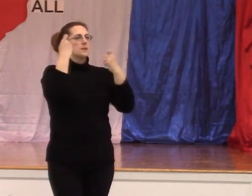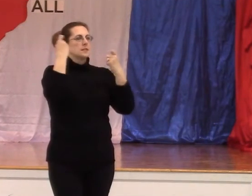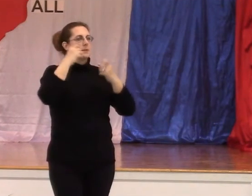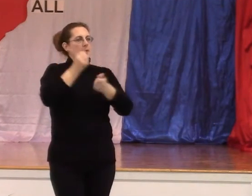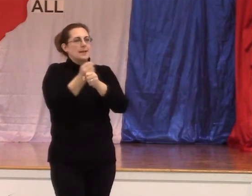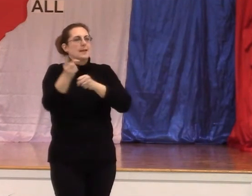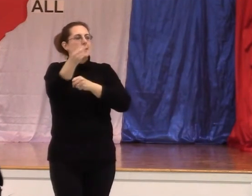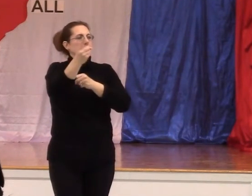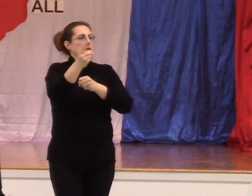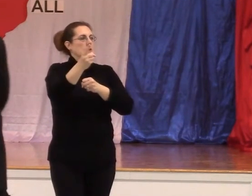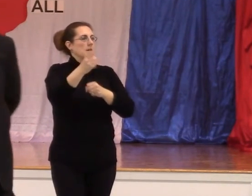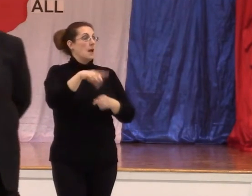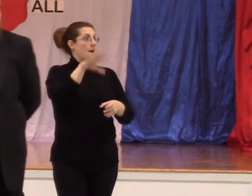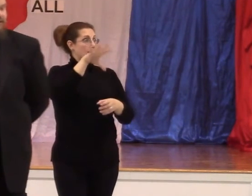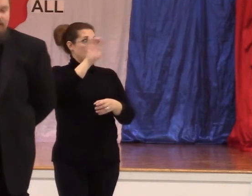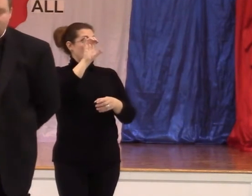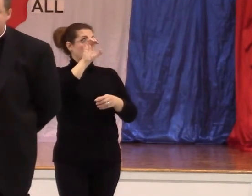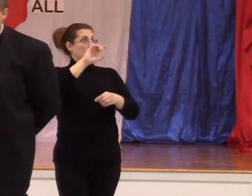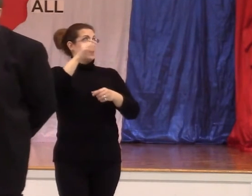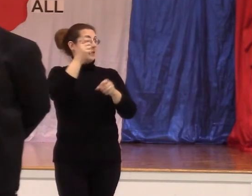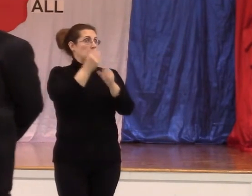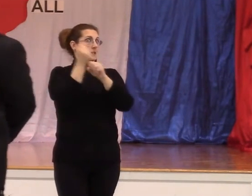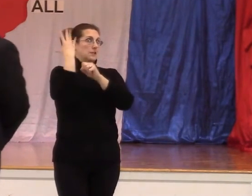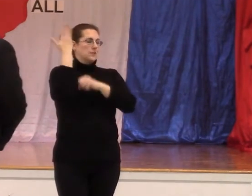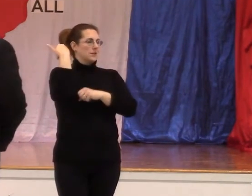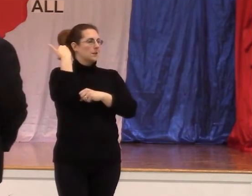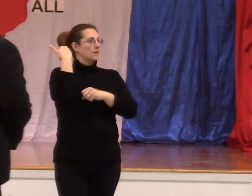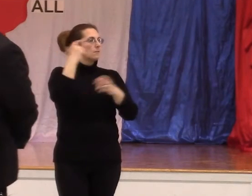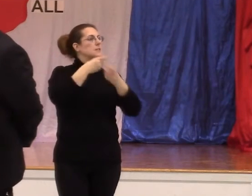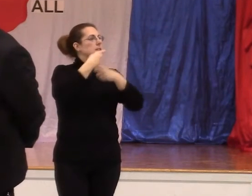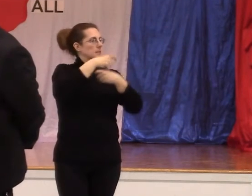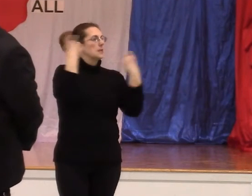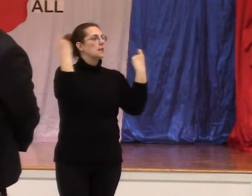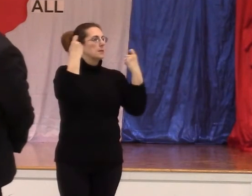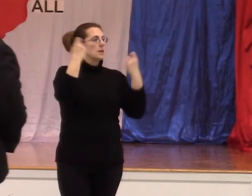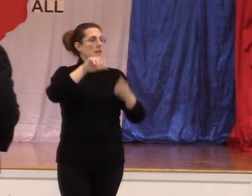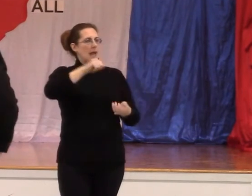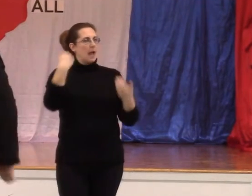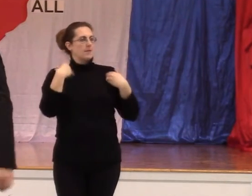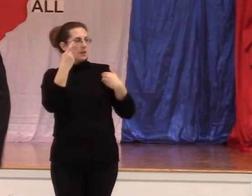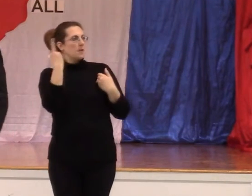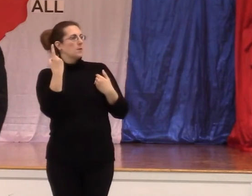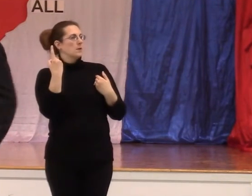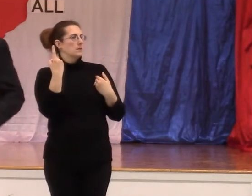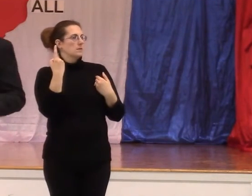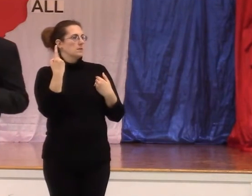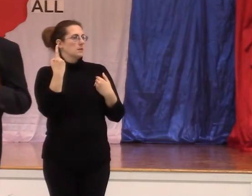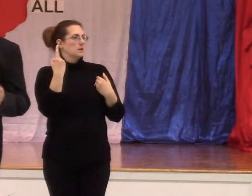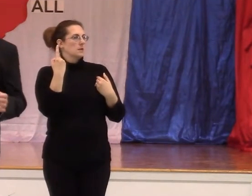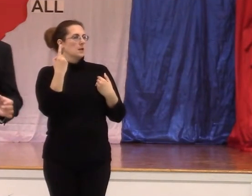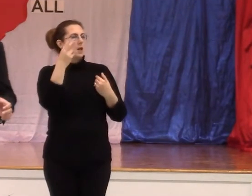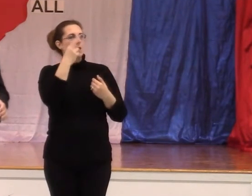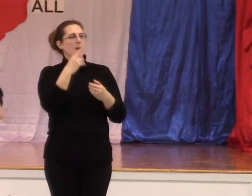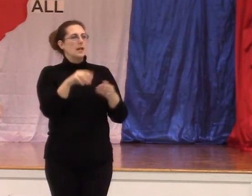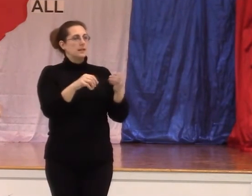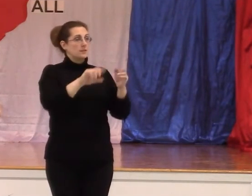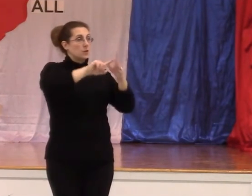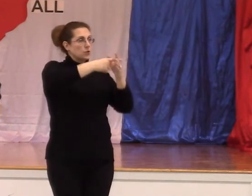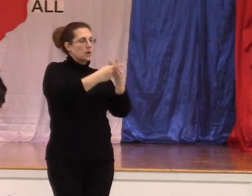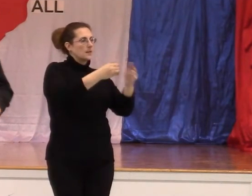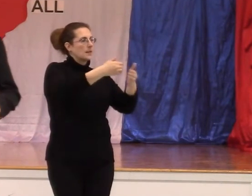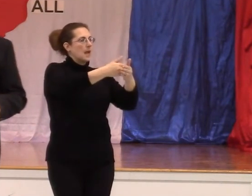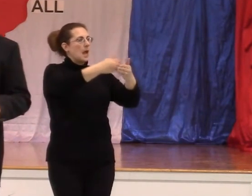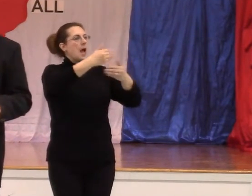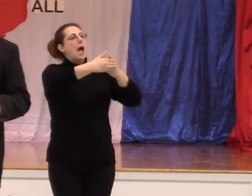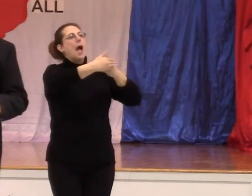right? 500 years ago and so forth. You then also have another Reformation which grows out of the Lutheran Reformation but